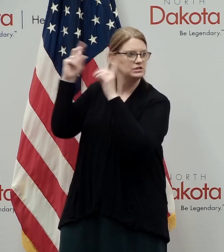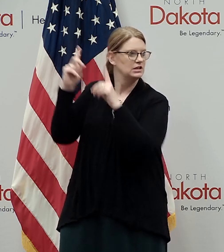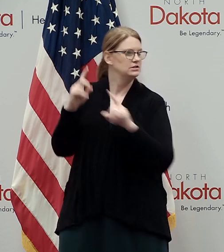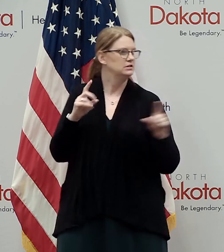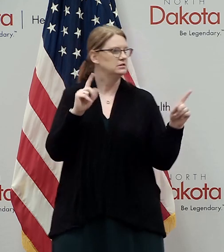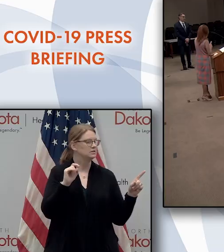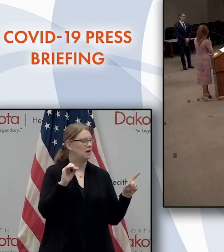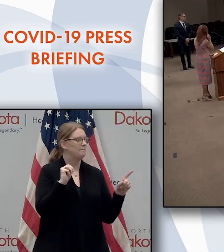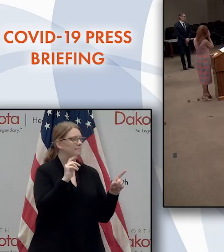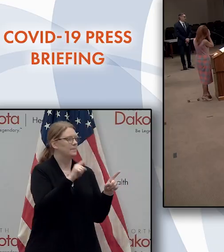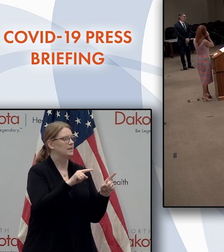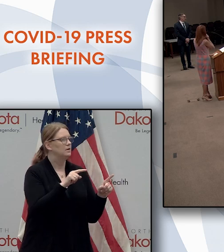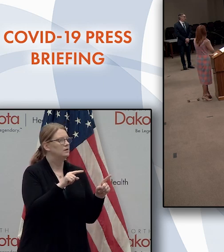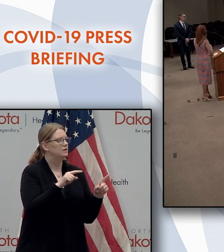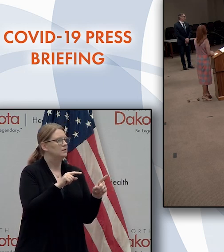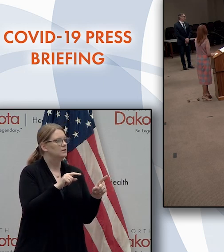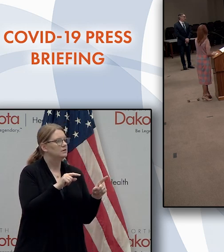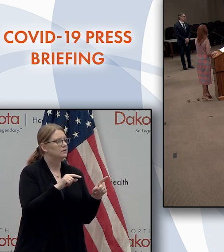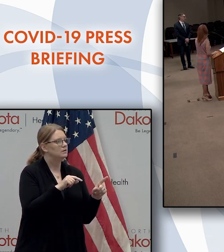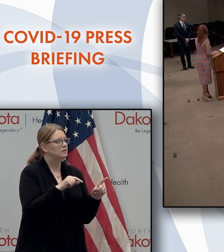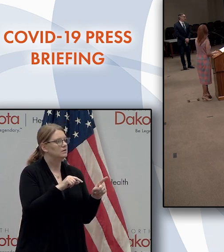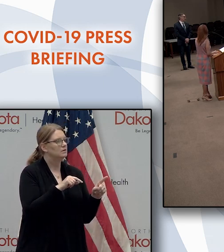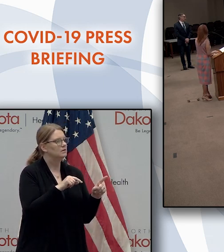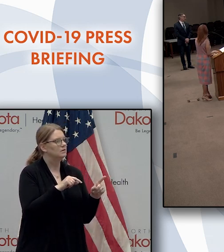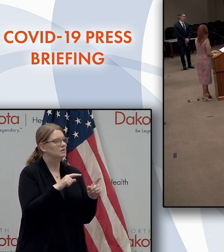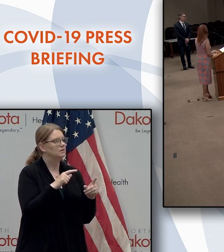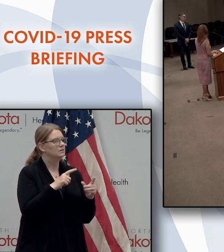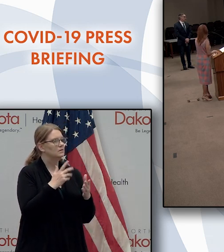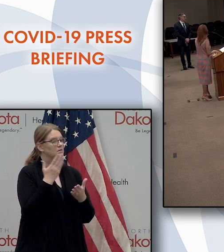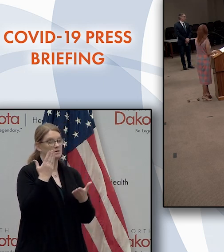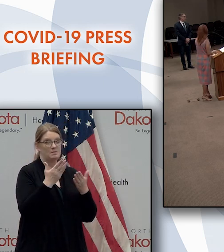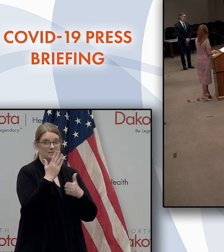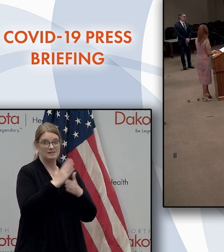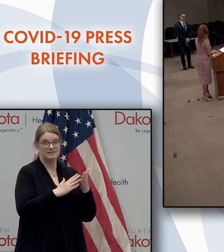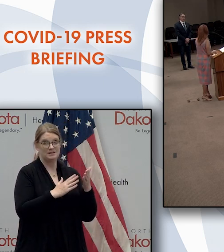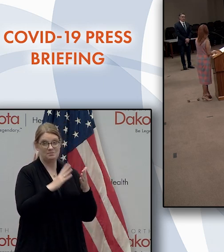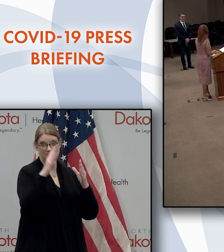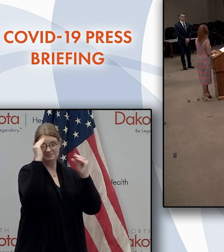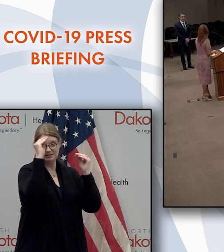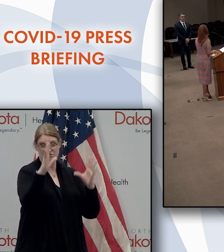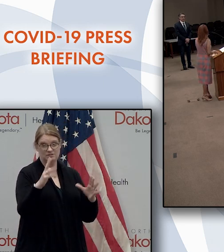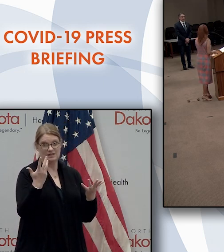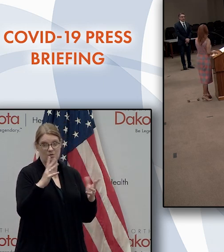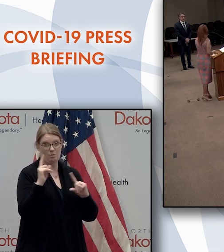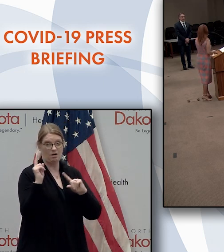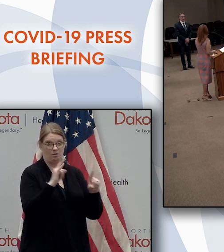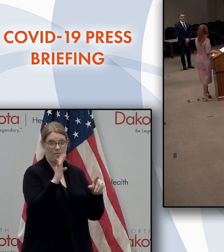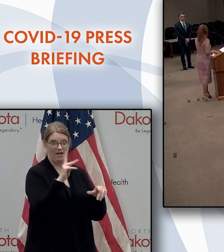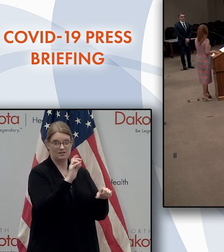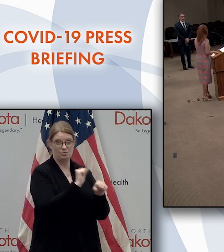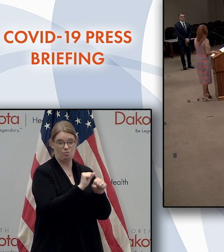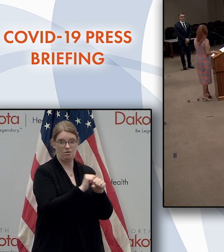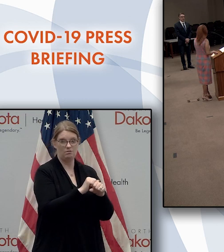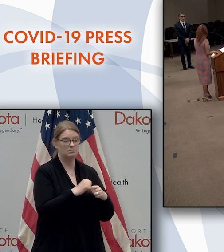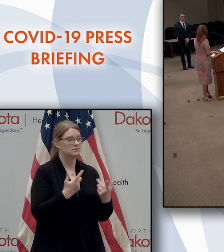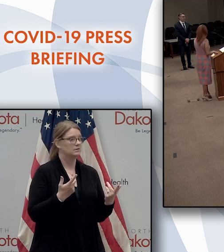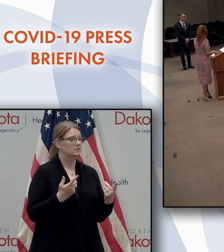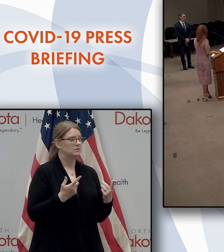Yes, Tom. Do you anticipate that there may be some teachers that don't want to return to school yet? And if that happens,